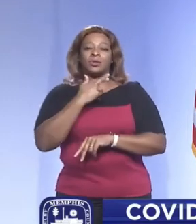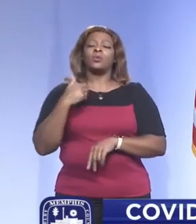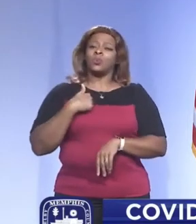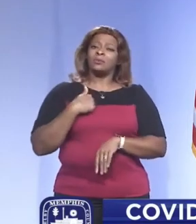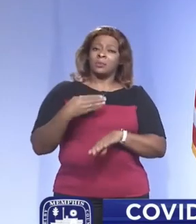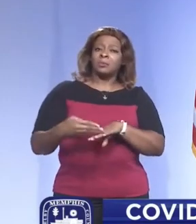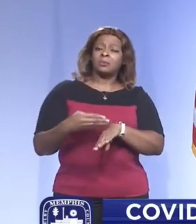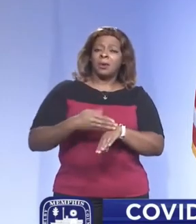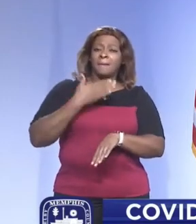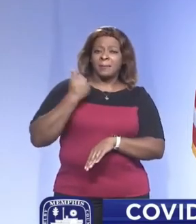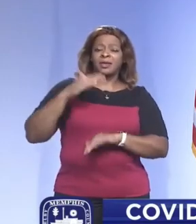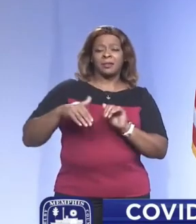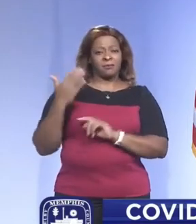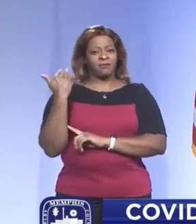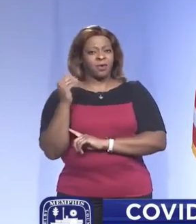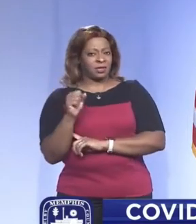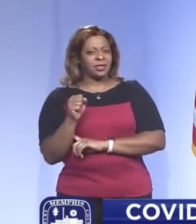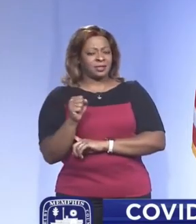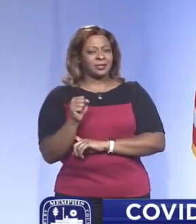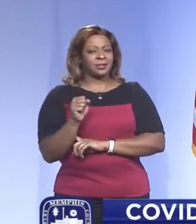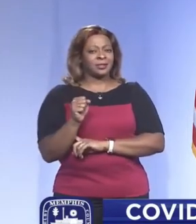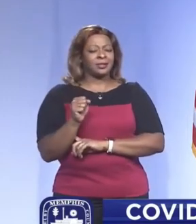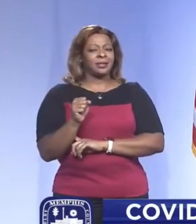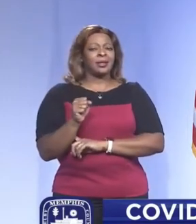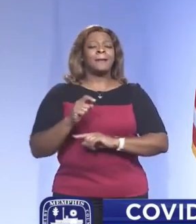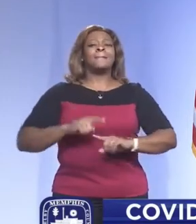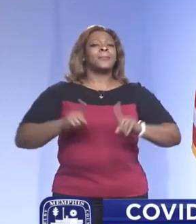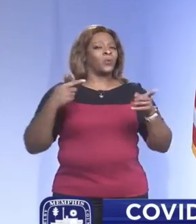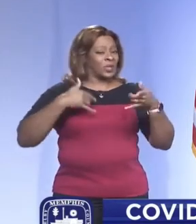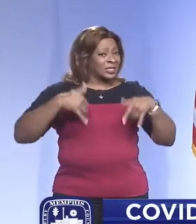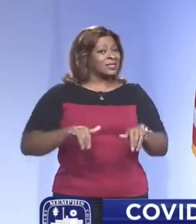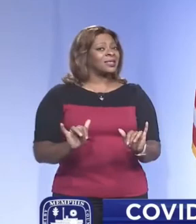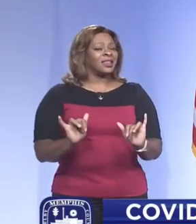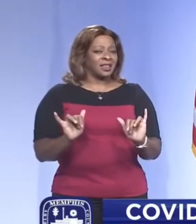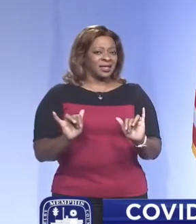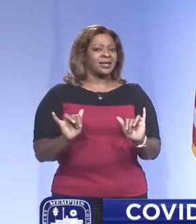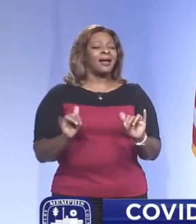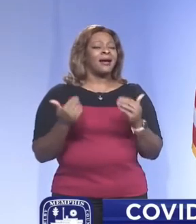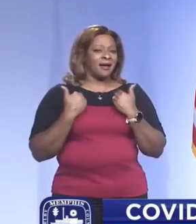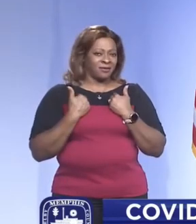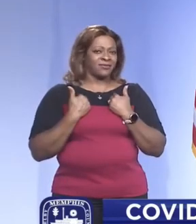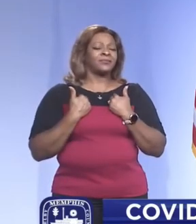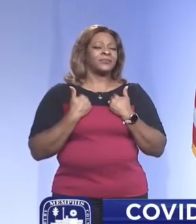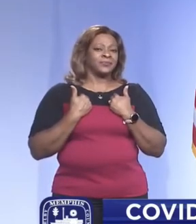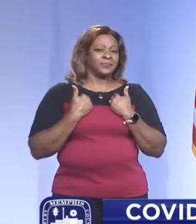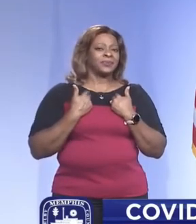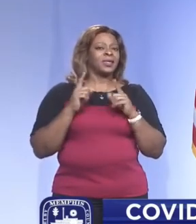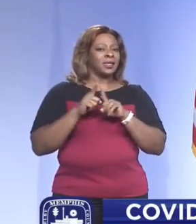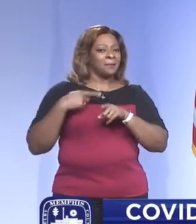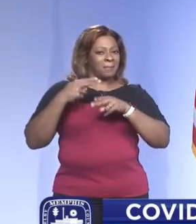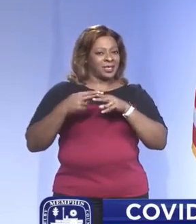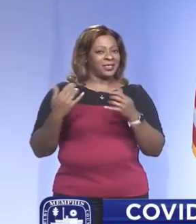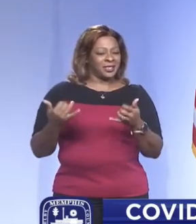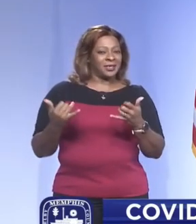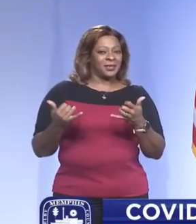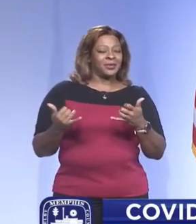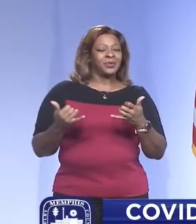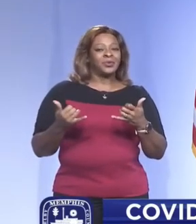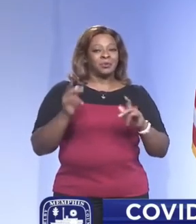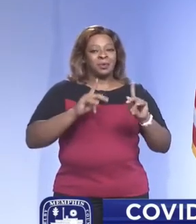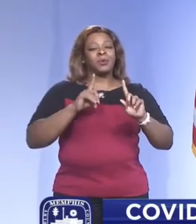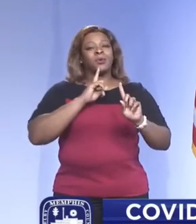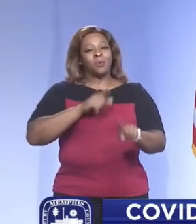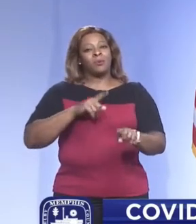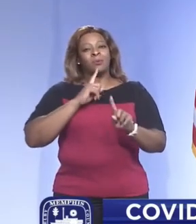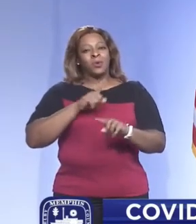better than we were, but we still have, as I said today, we've reported